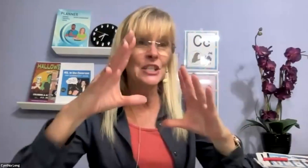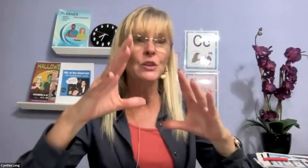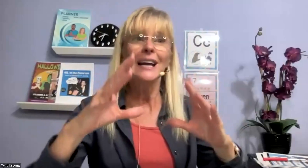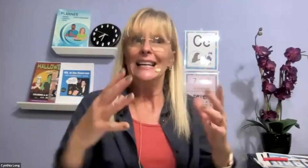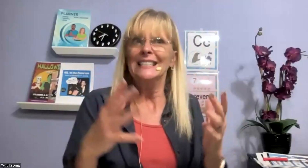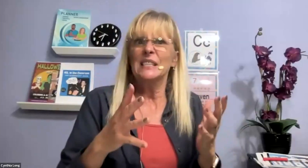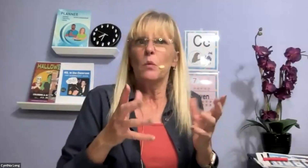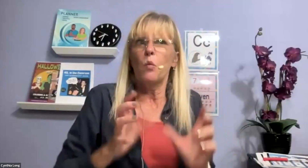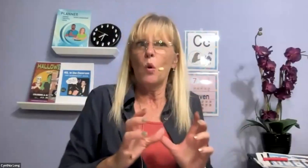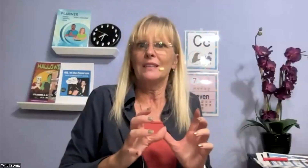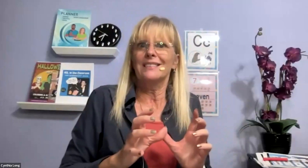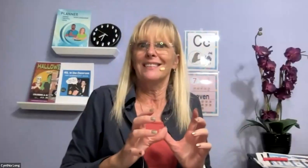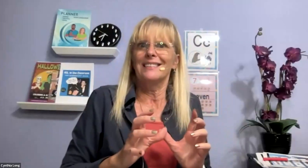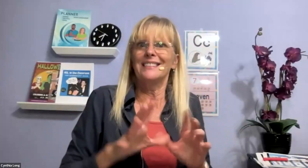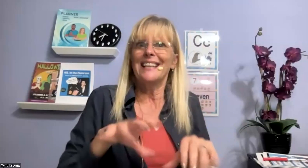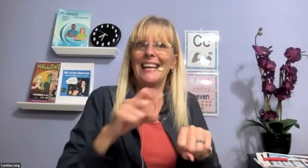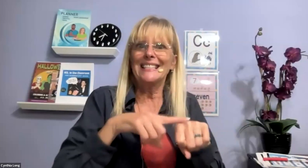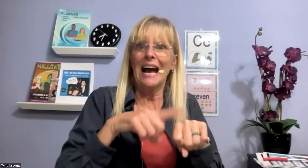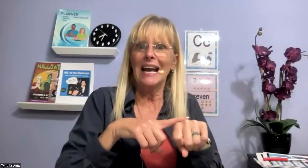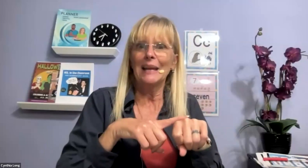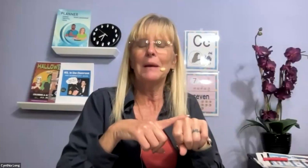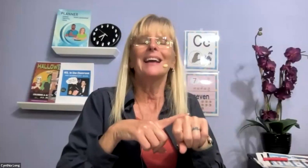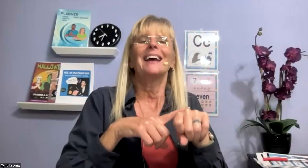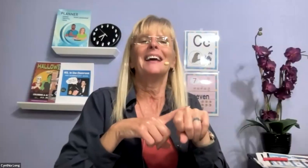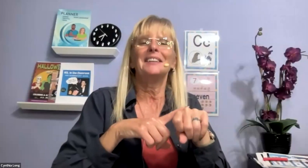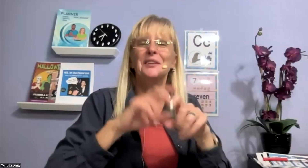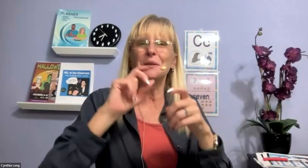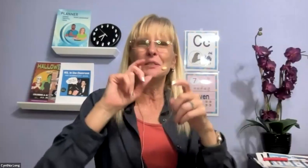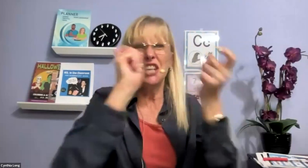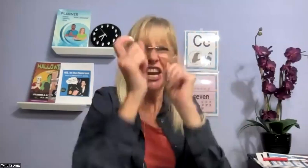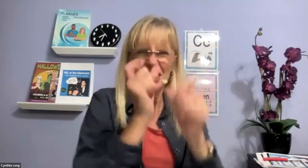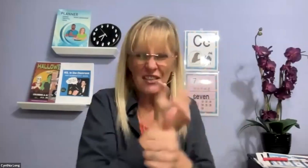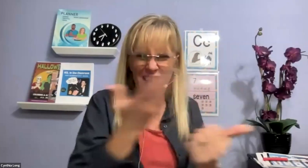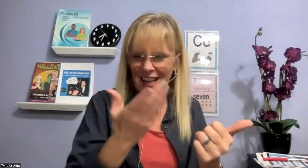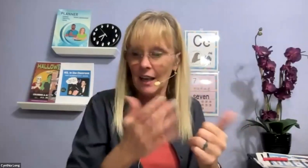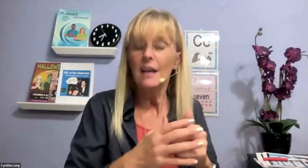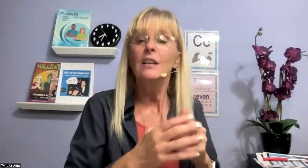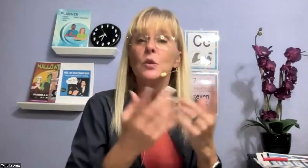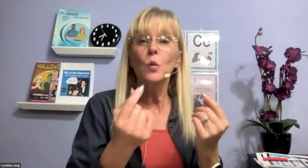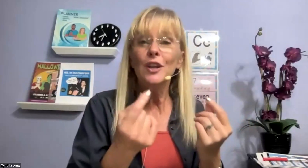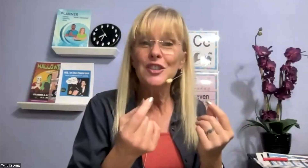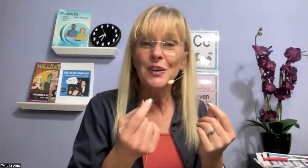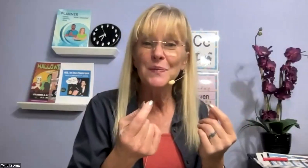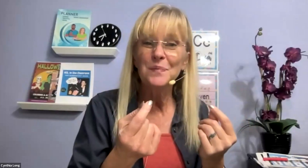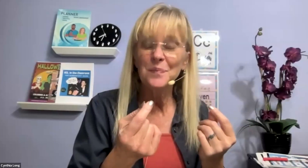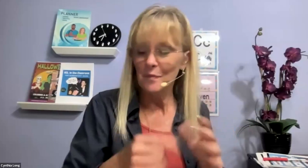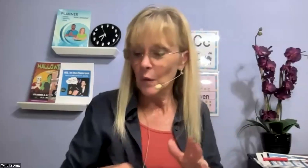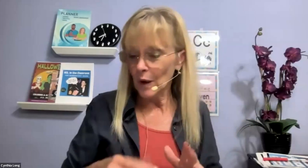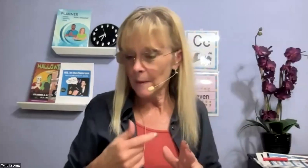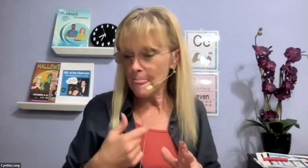teacher doesn't want to take time to change everything? So what do? Well,